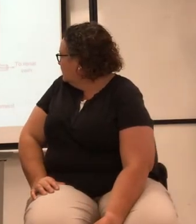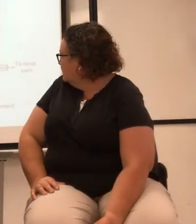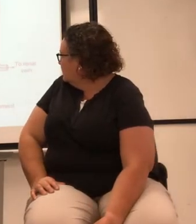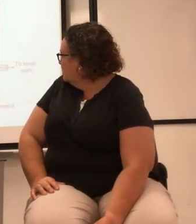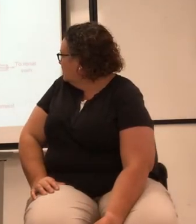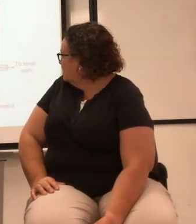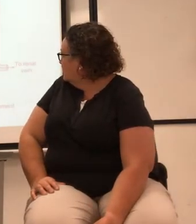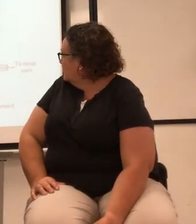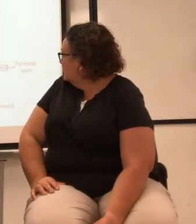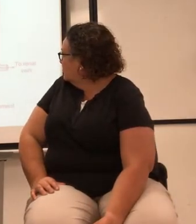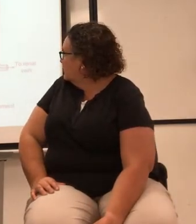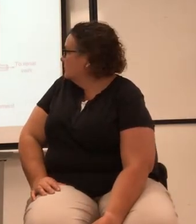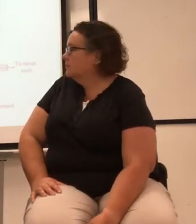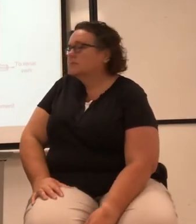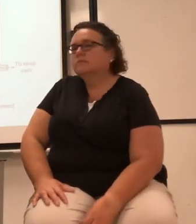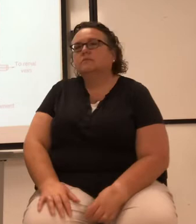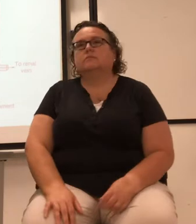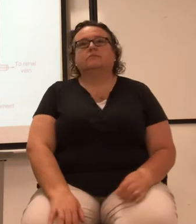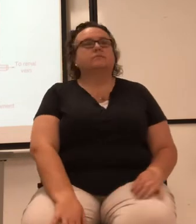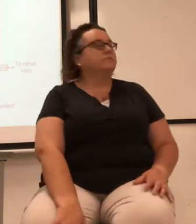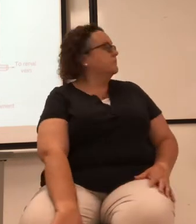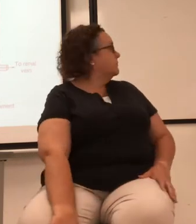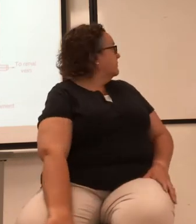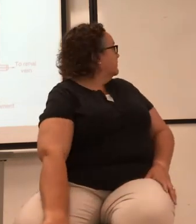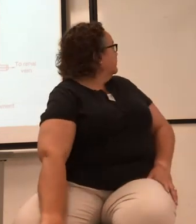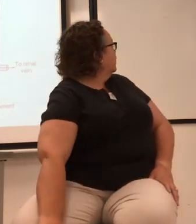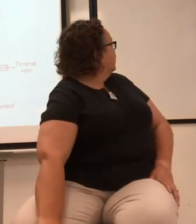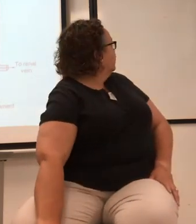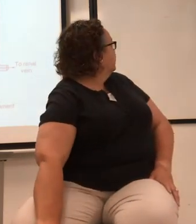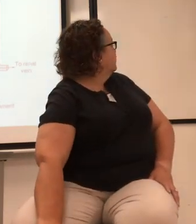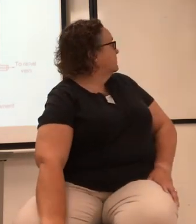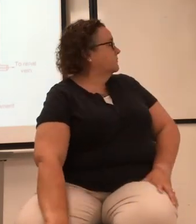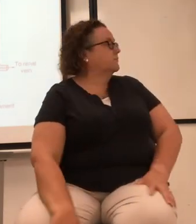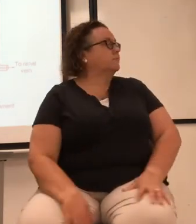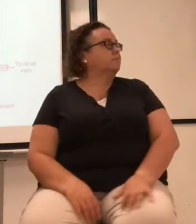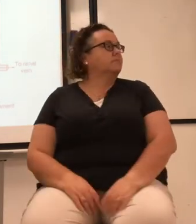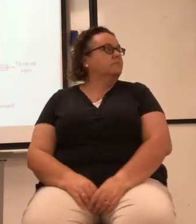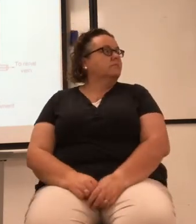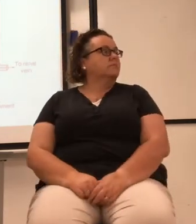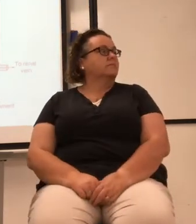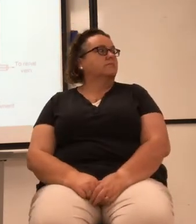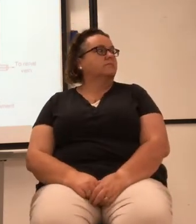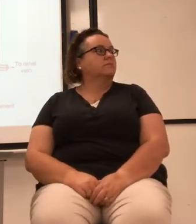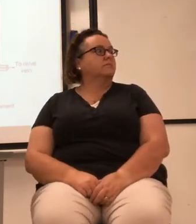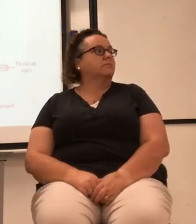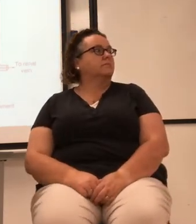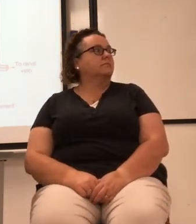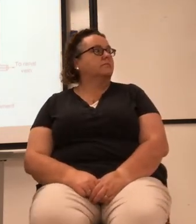So I'm describing the nephron as the functional unit of the kidney.